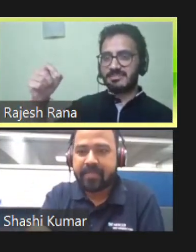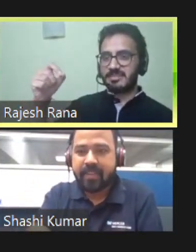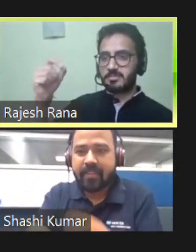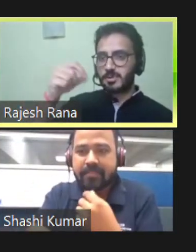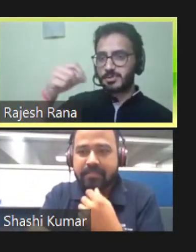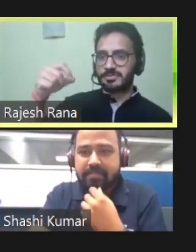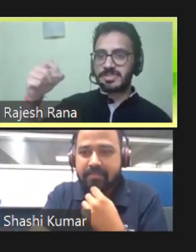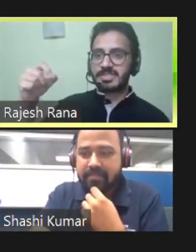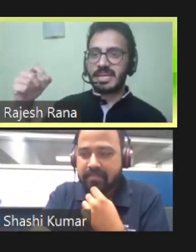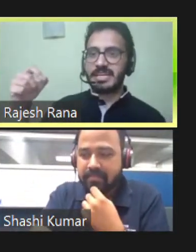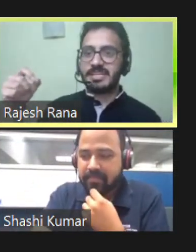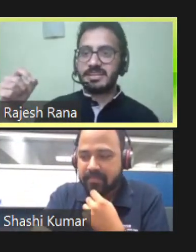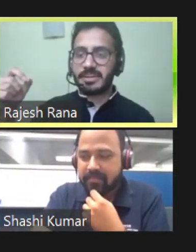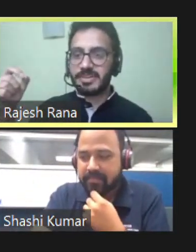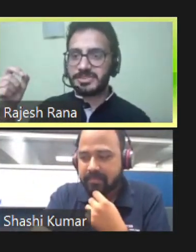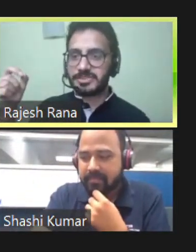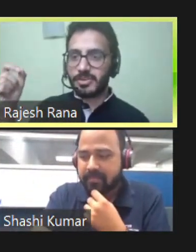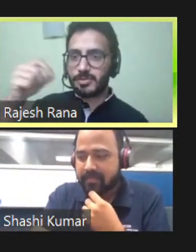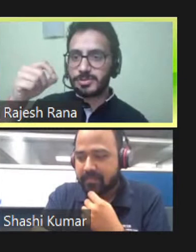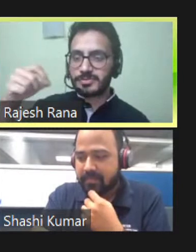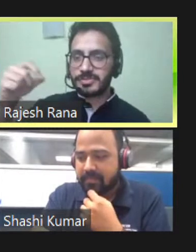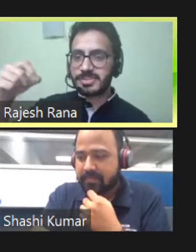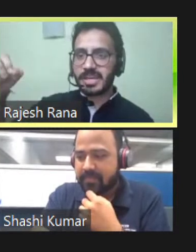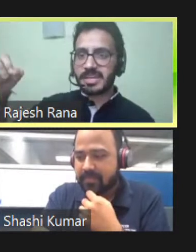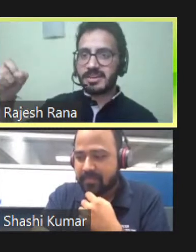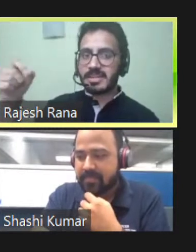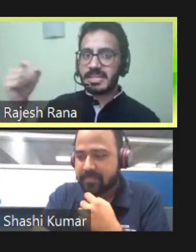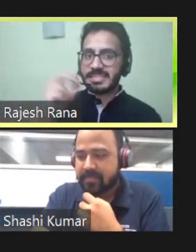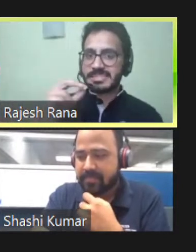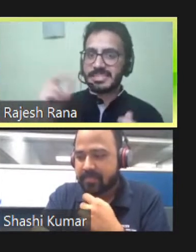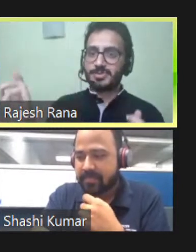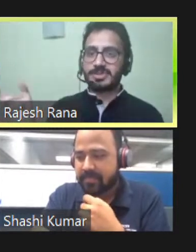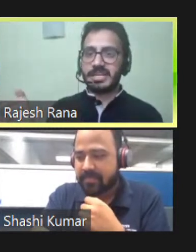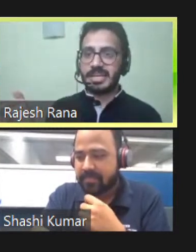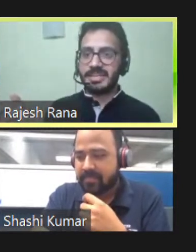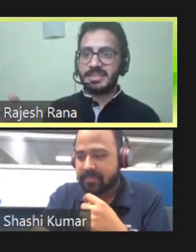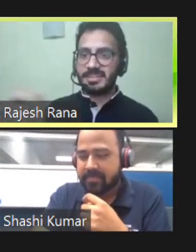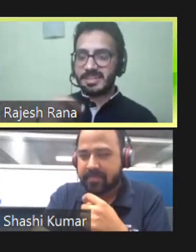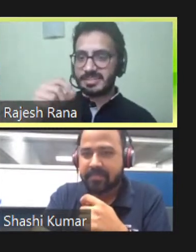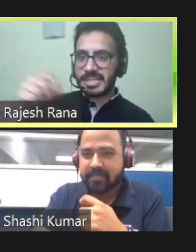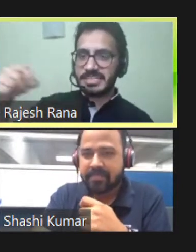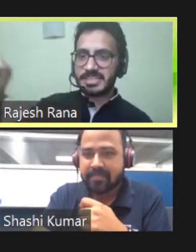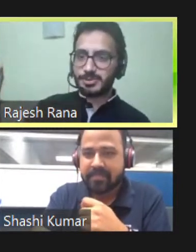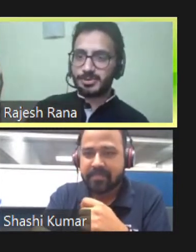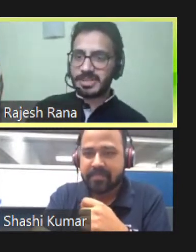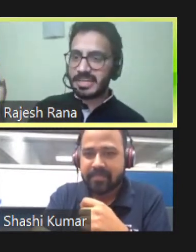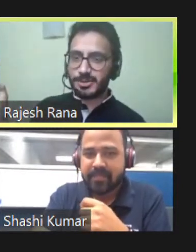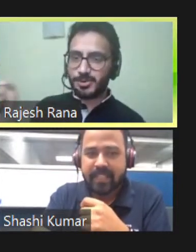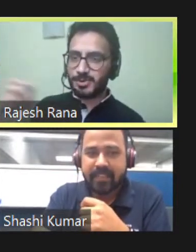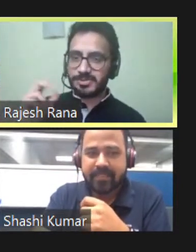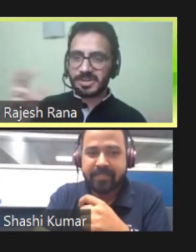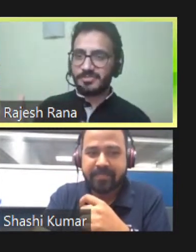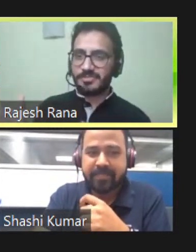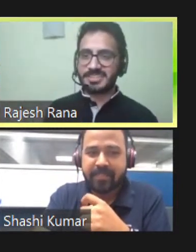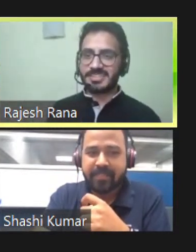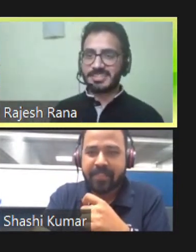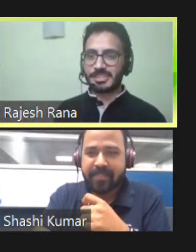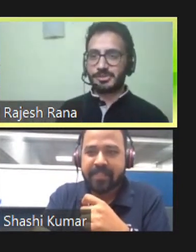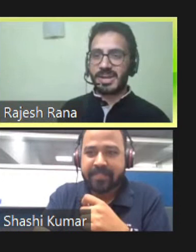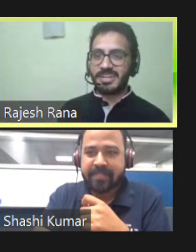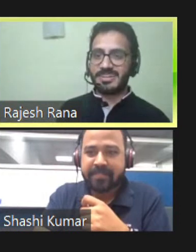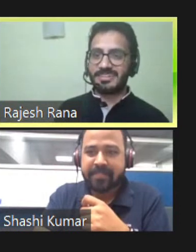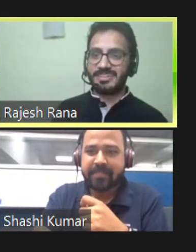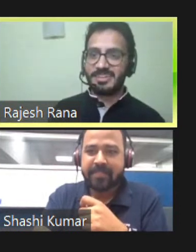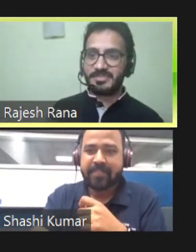like most of the sign language or most of the sign are easy to relate. It's easy to relate. No ratification